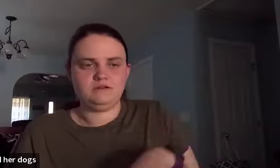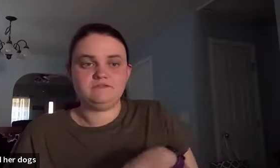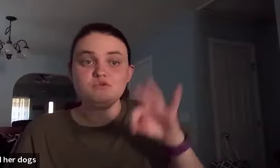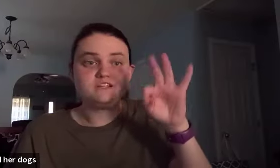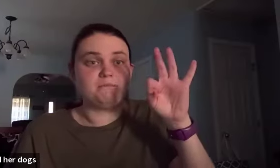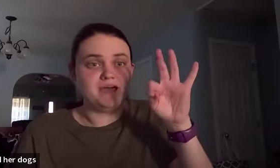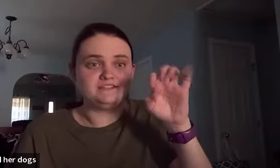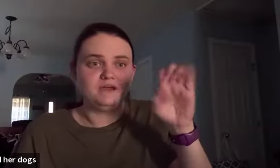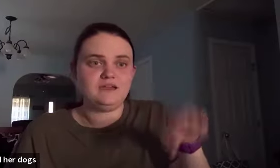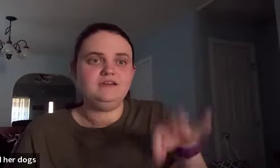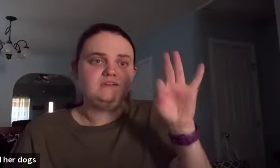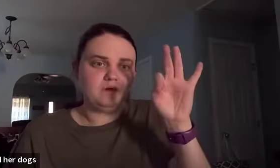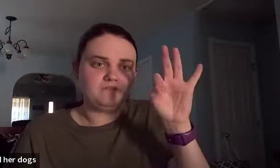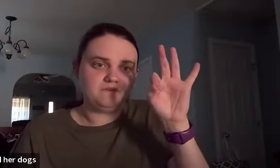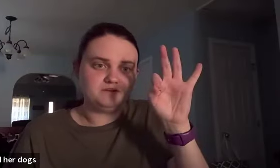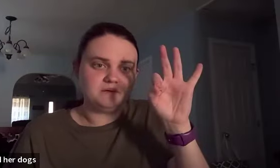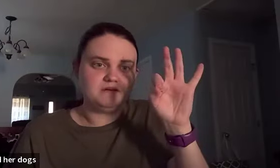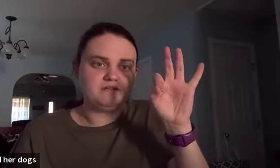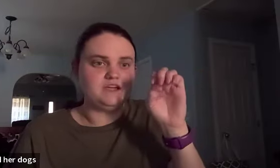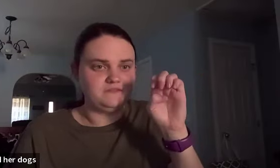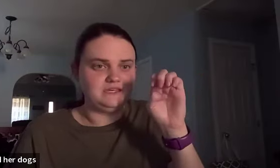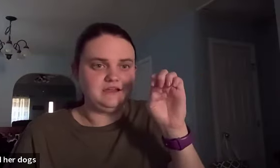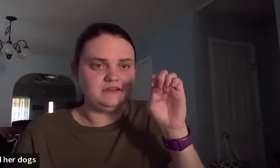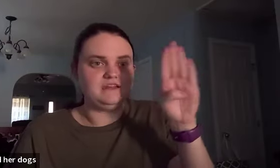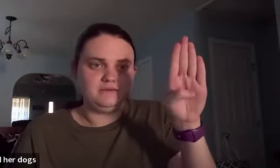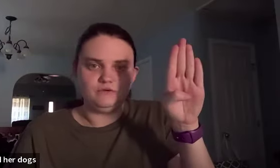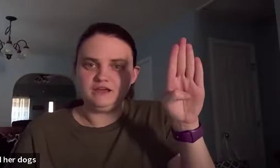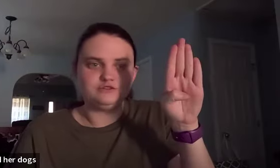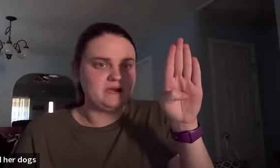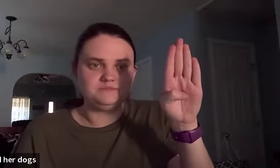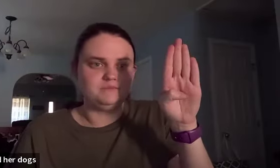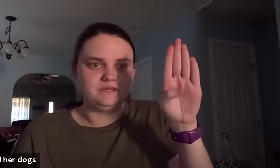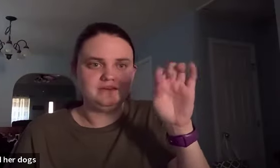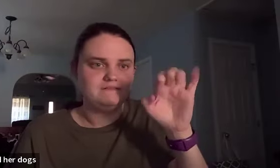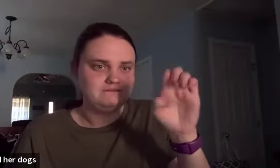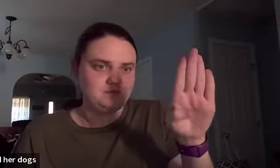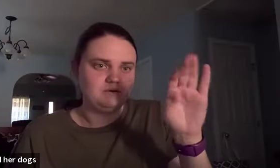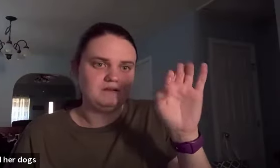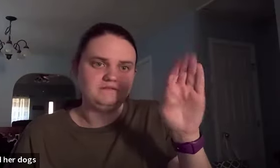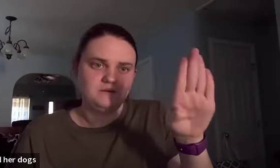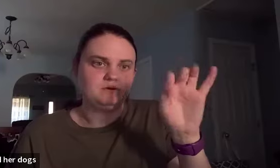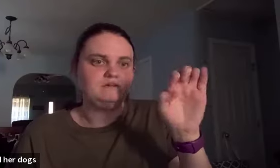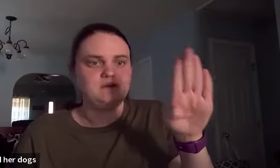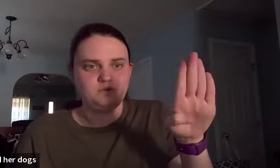February. February's a mess, okay? You got the fingers up here and then you got the E coming down and then the right goes back up to a B. February, February,